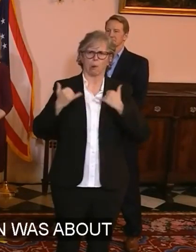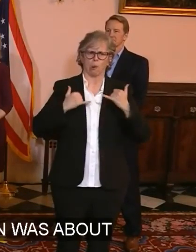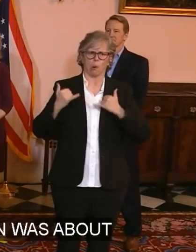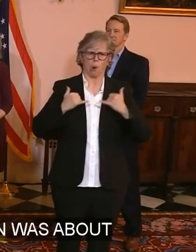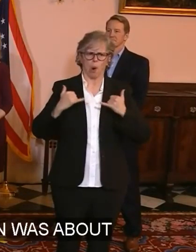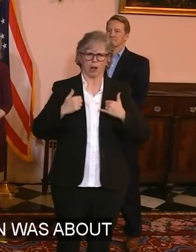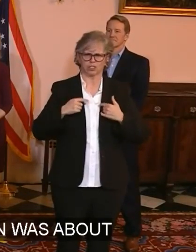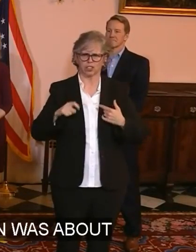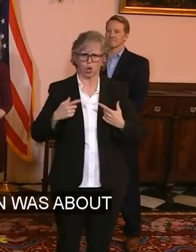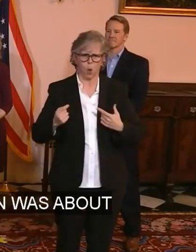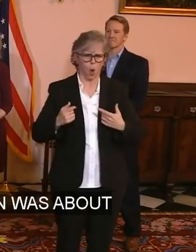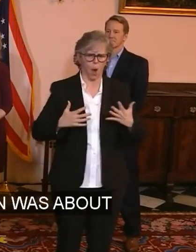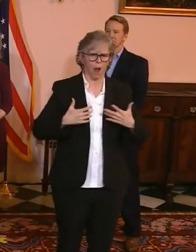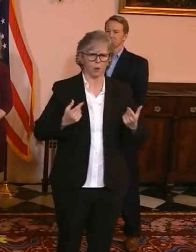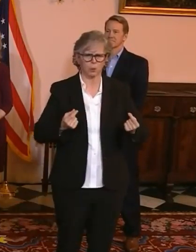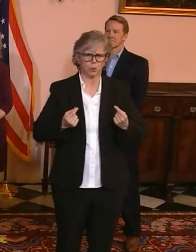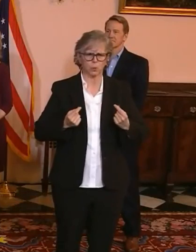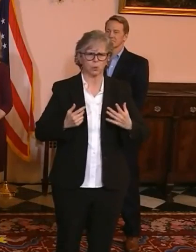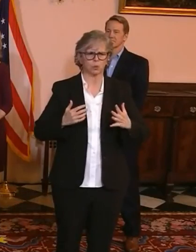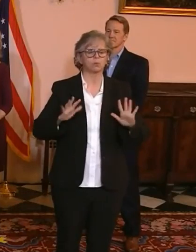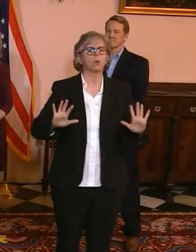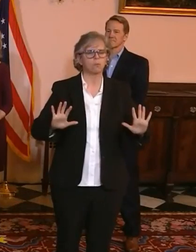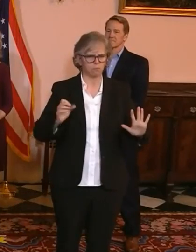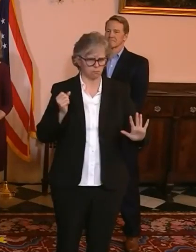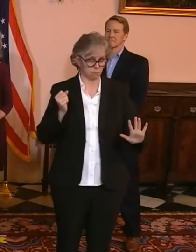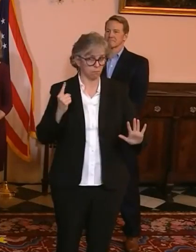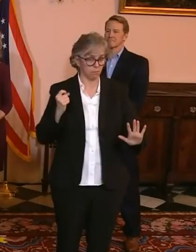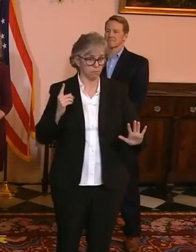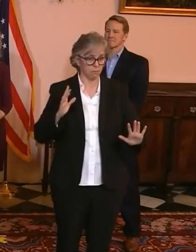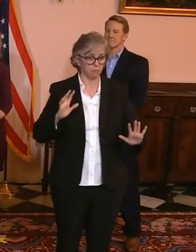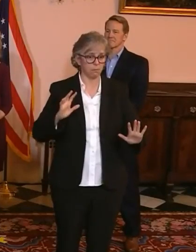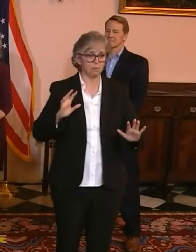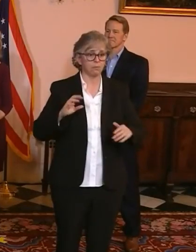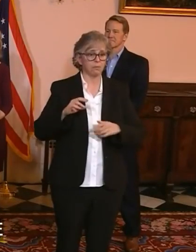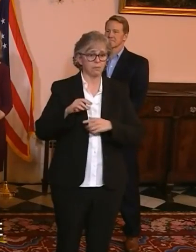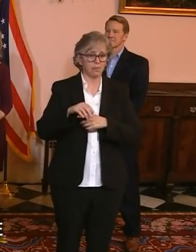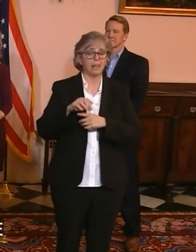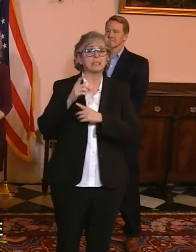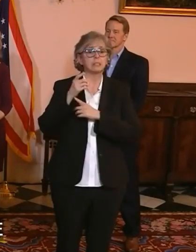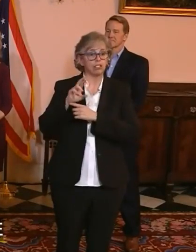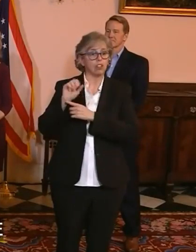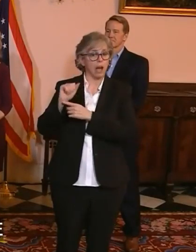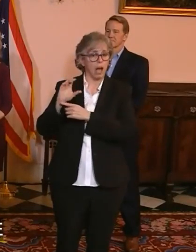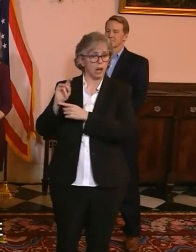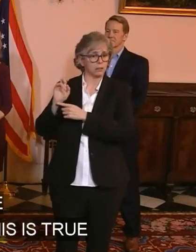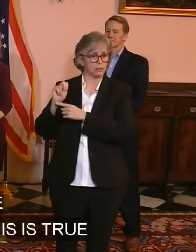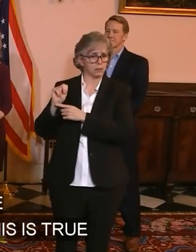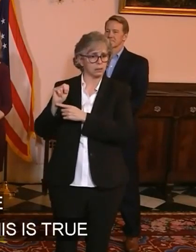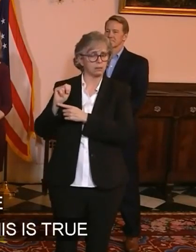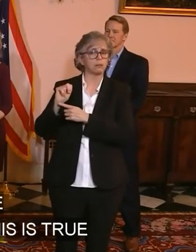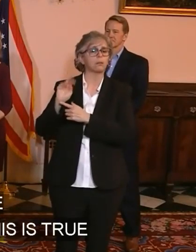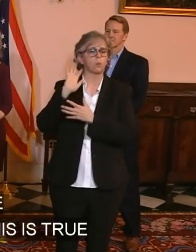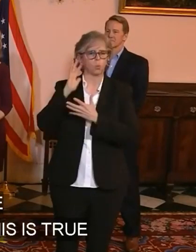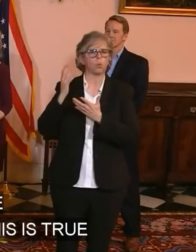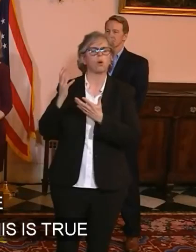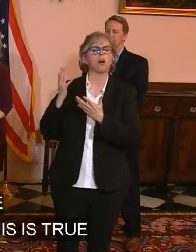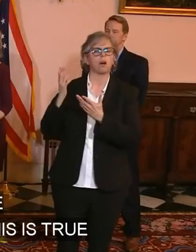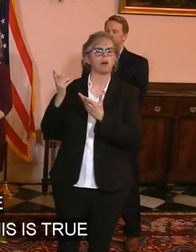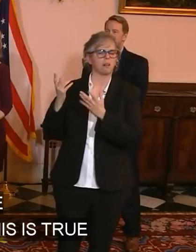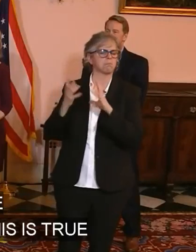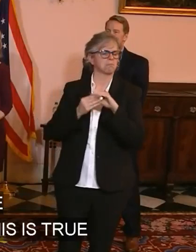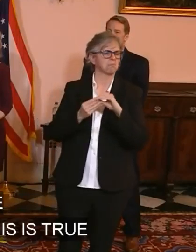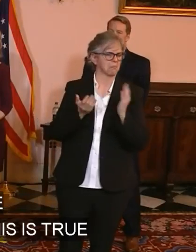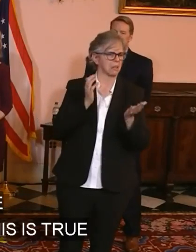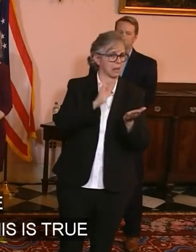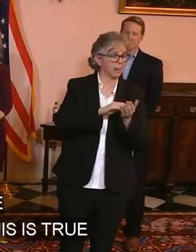Let me just repeat what Dr. Acton has said, and this is true all the way across the country. This is not unique to the state of